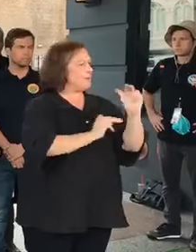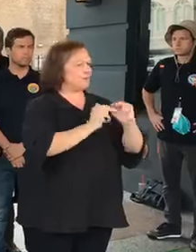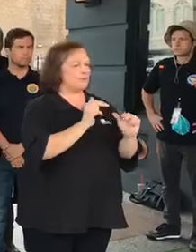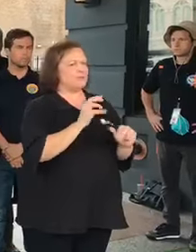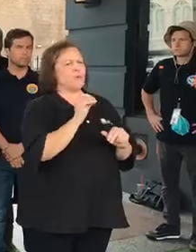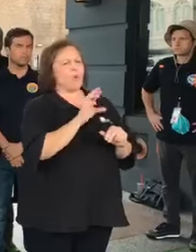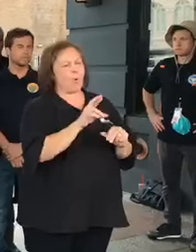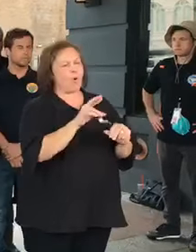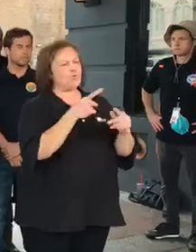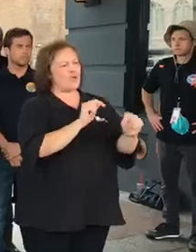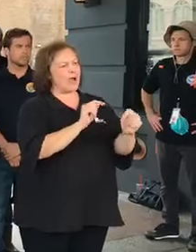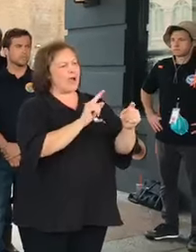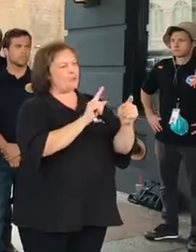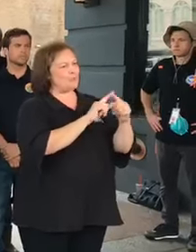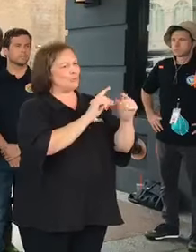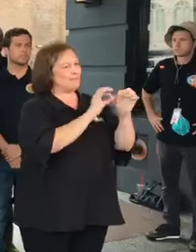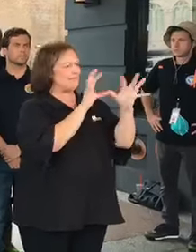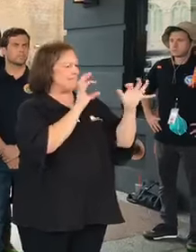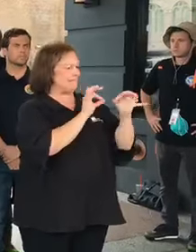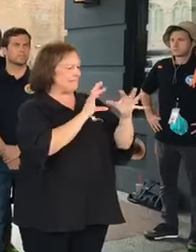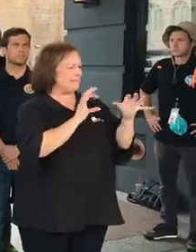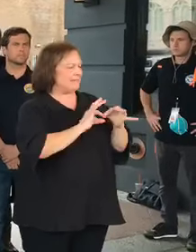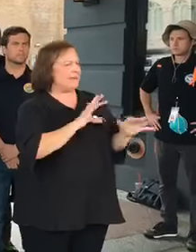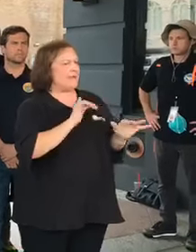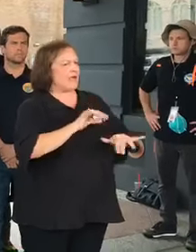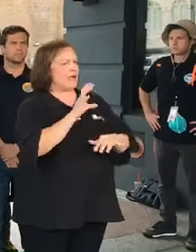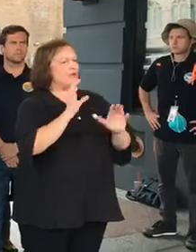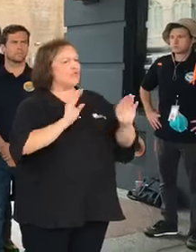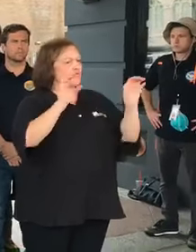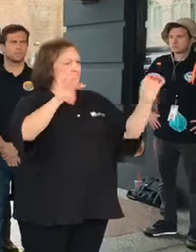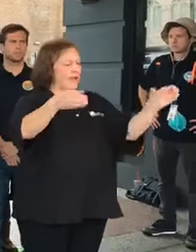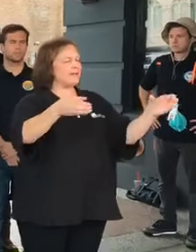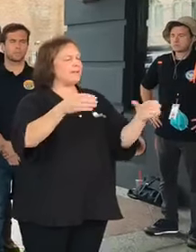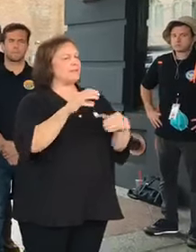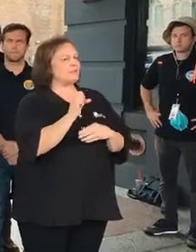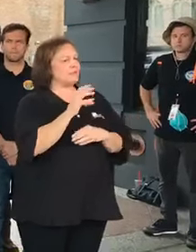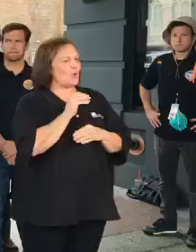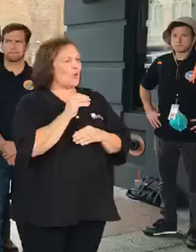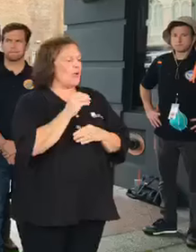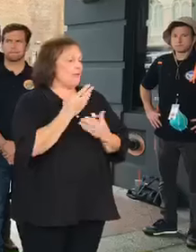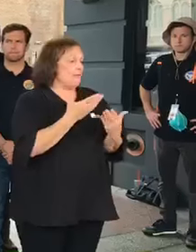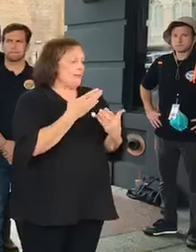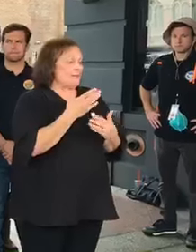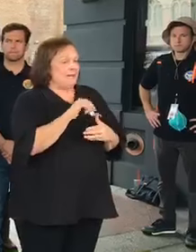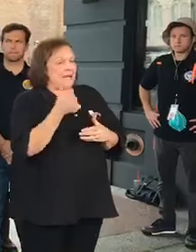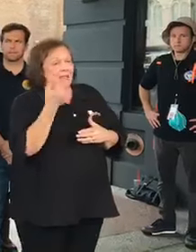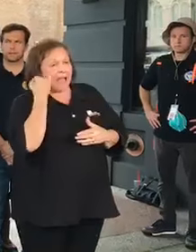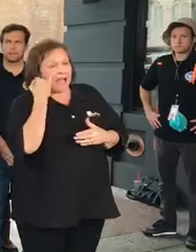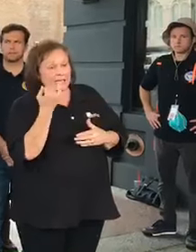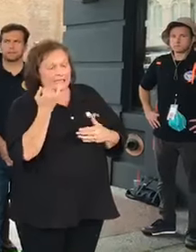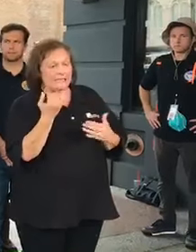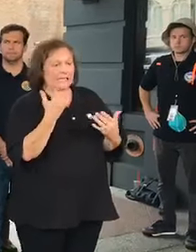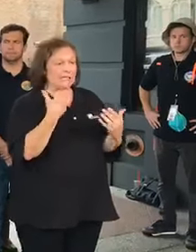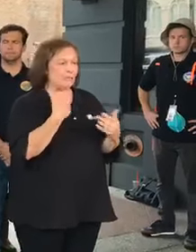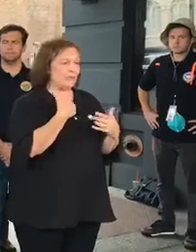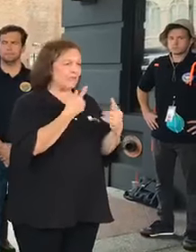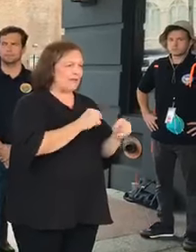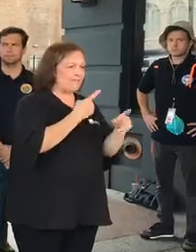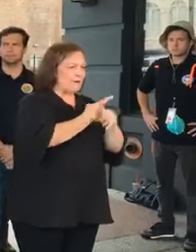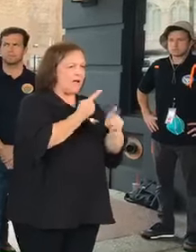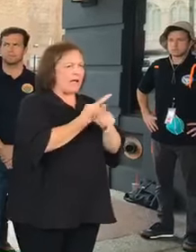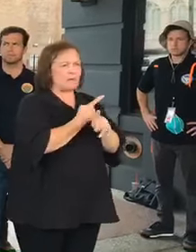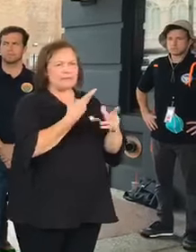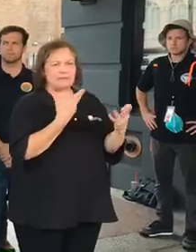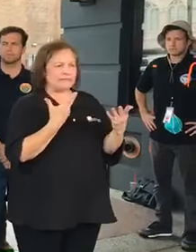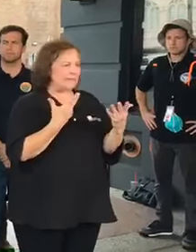apart and stabilize it. So we're working on other operations and other ideas of how you secure it. We've looked at several different things and